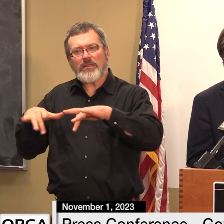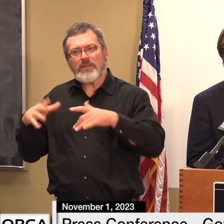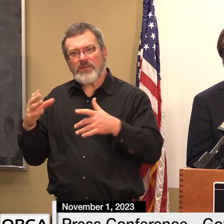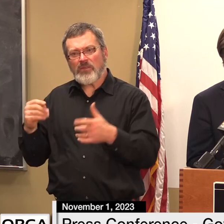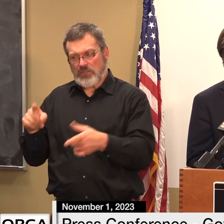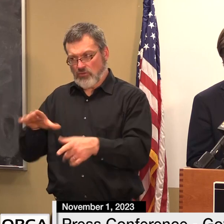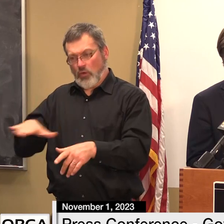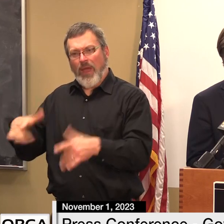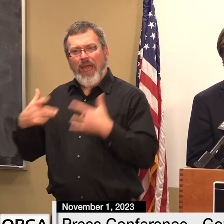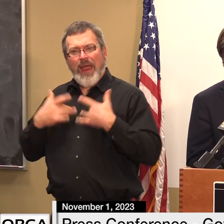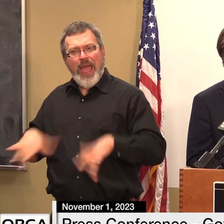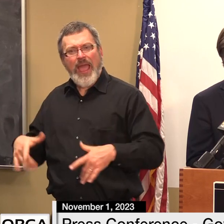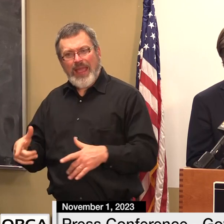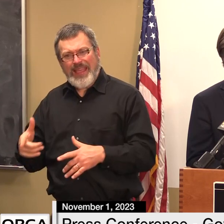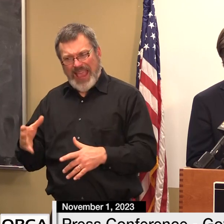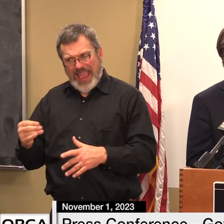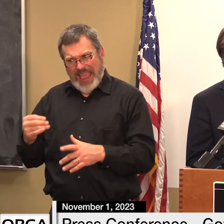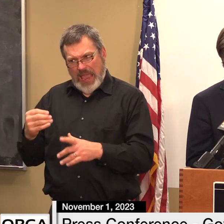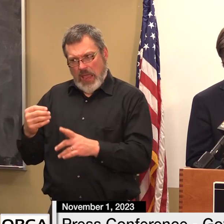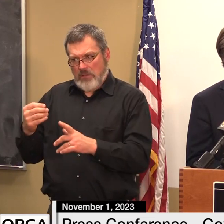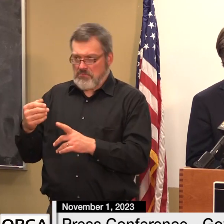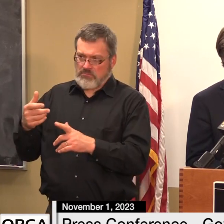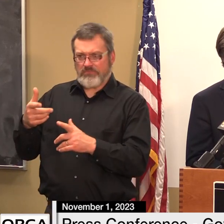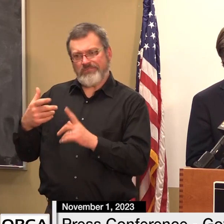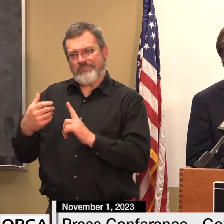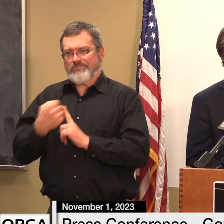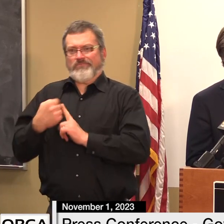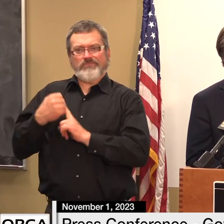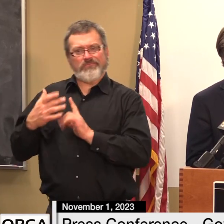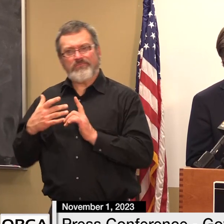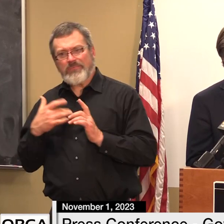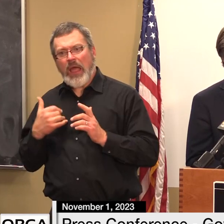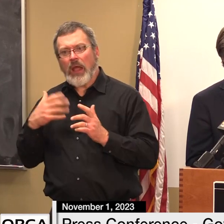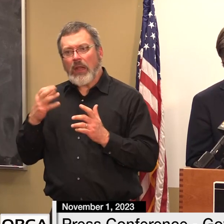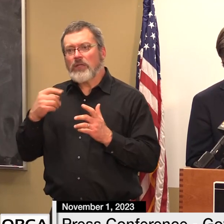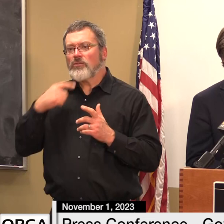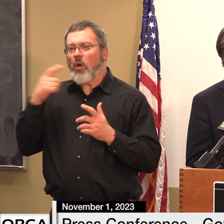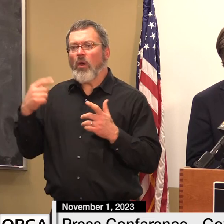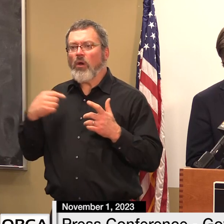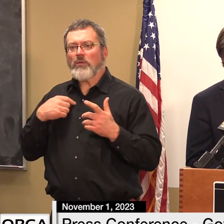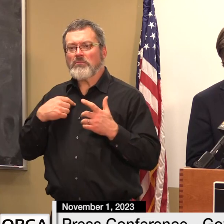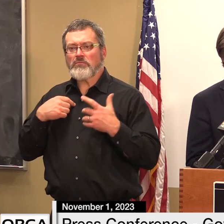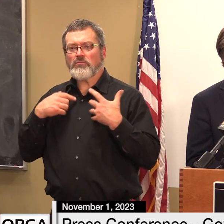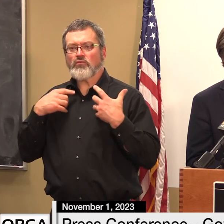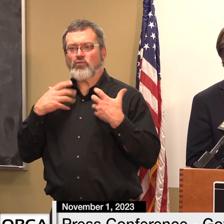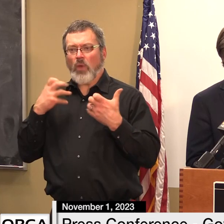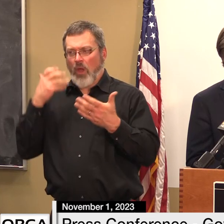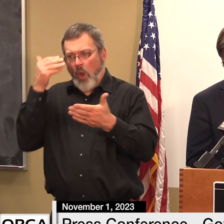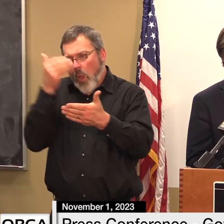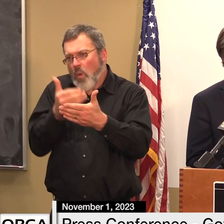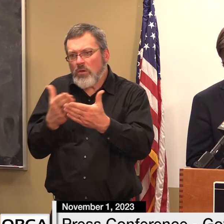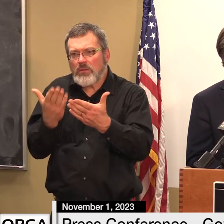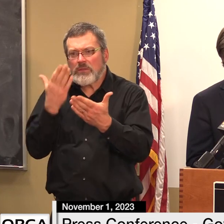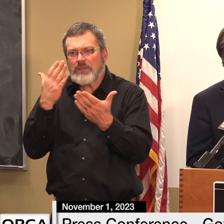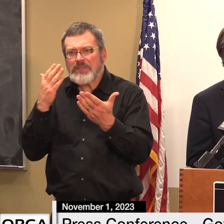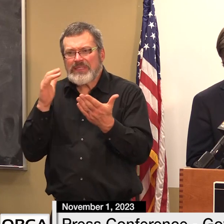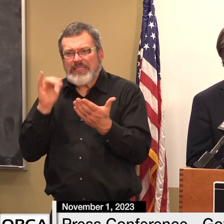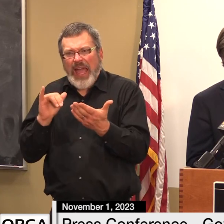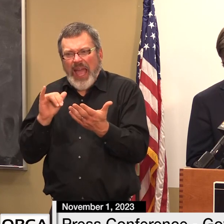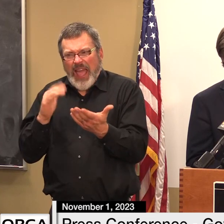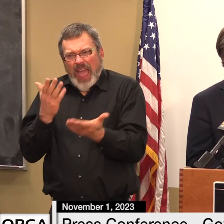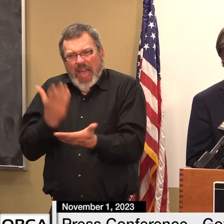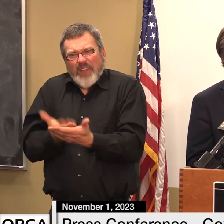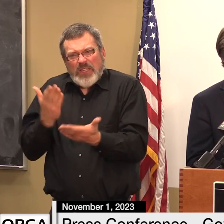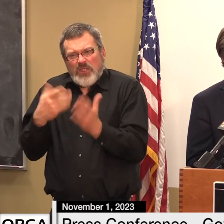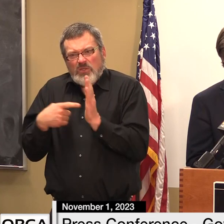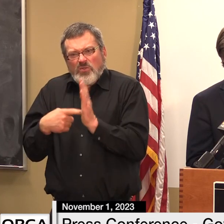herself and saying to another employee, "I'd like you to get a close-up," right? This was evidence that was introduced in the